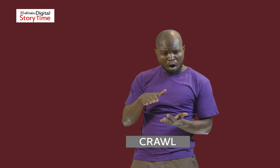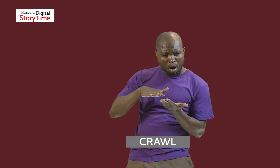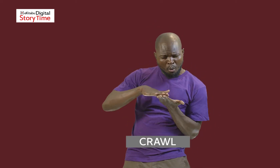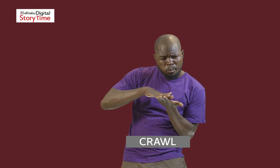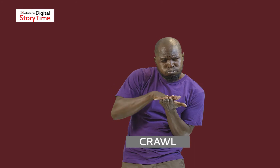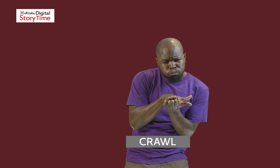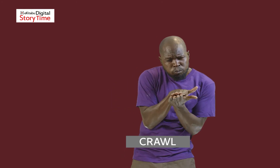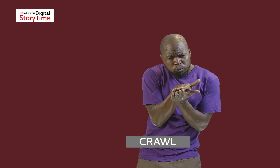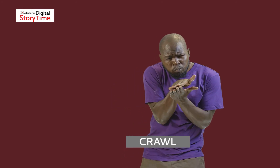Crawl.